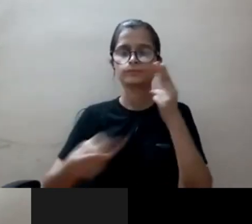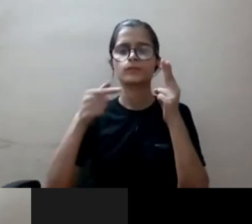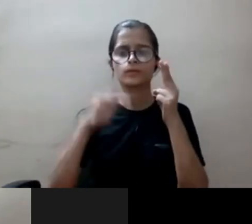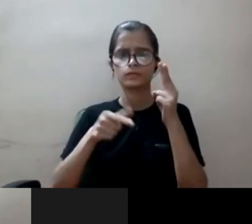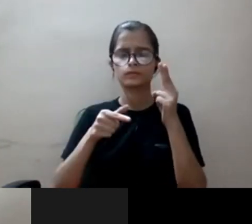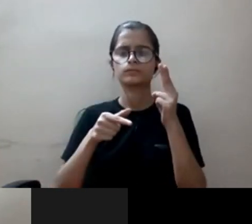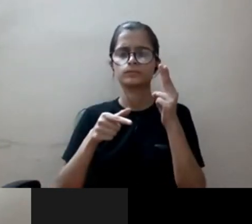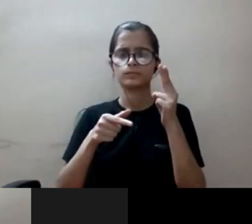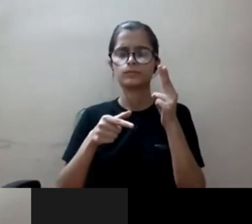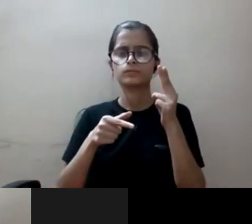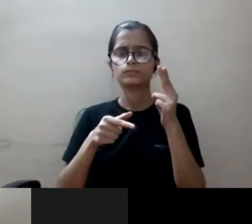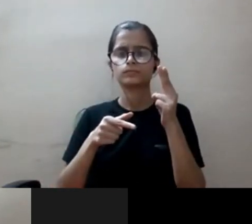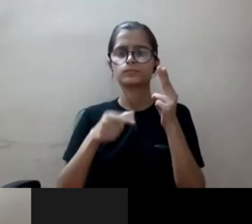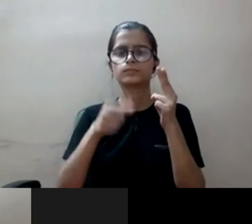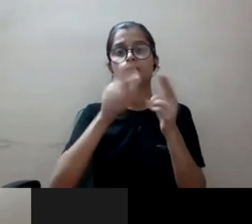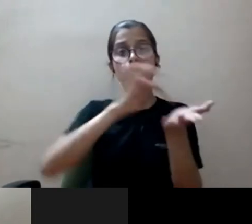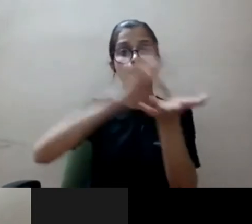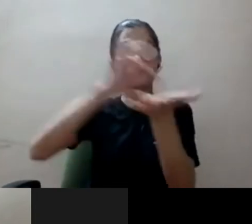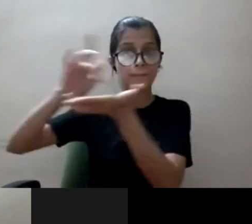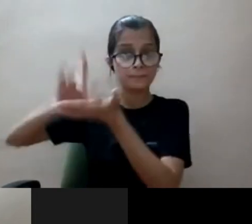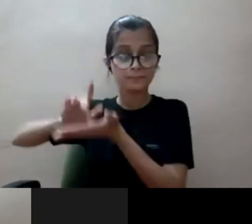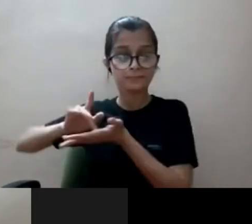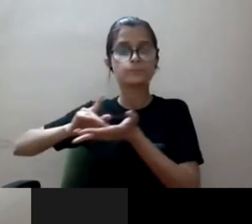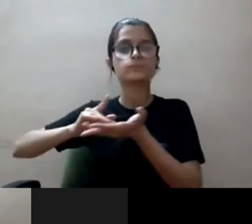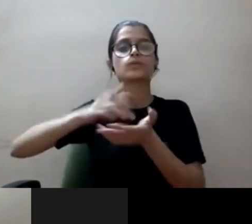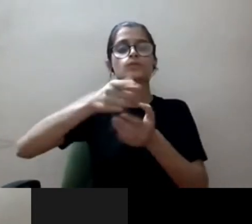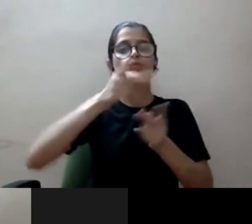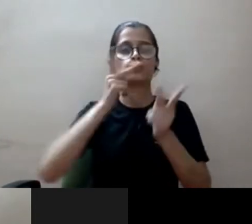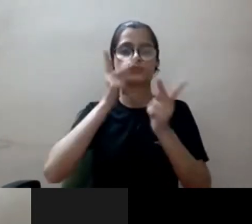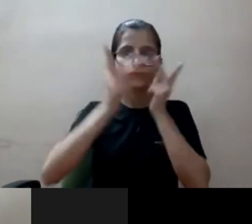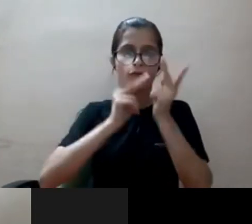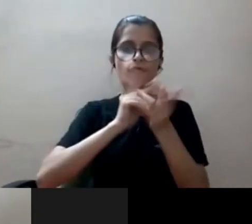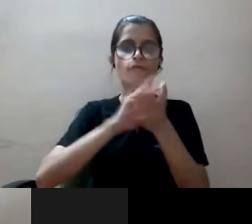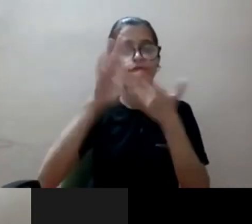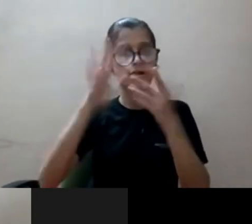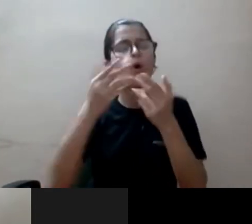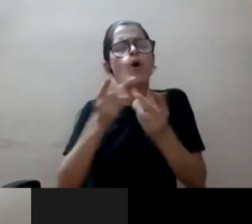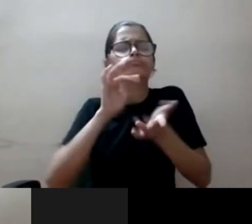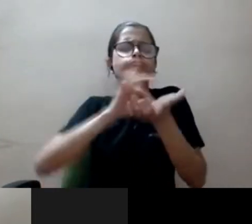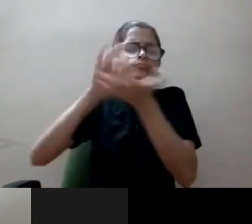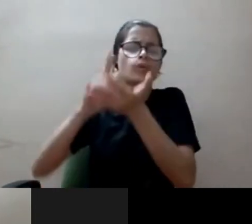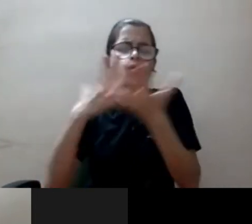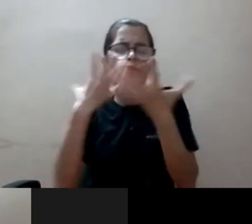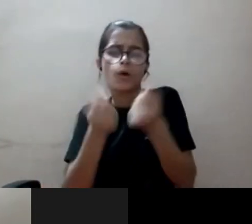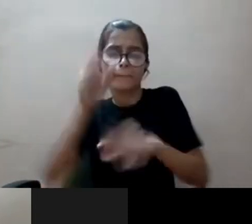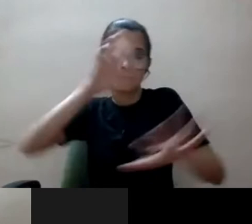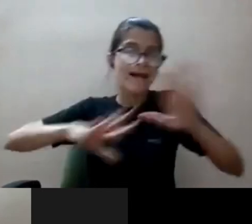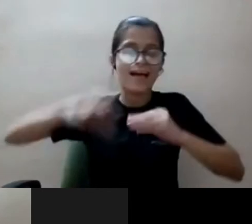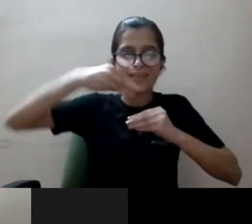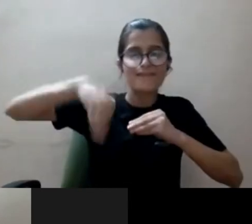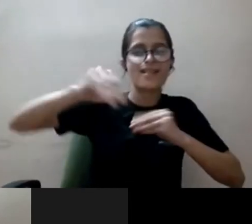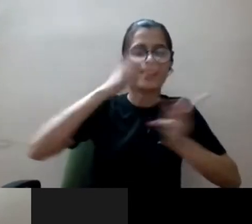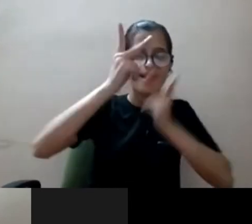from the places you've been, or the places you wish to be, or are they all from